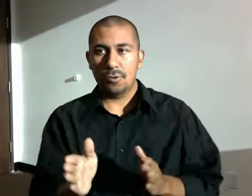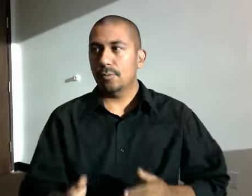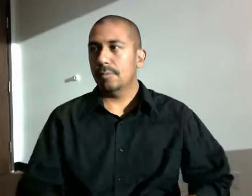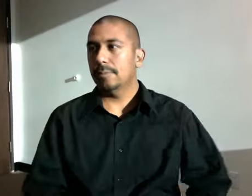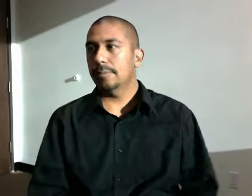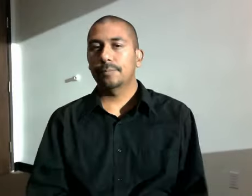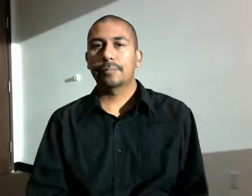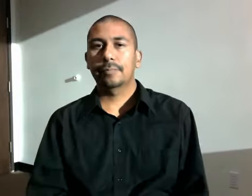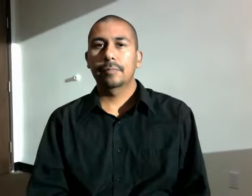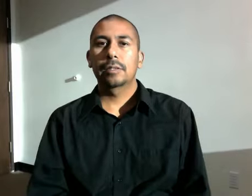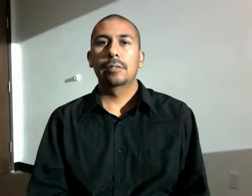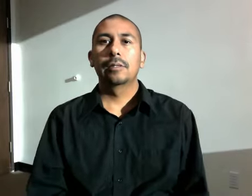having the bathroom.